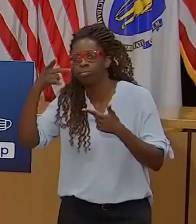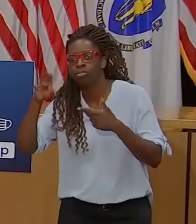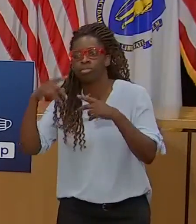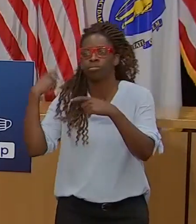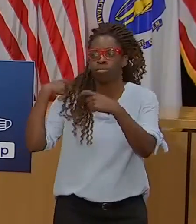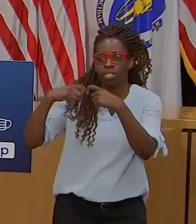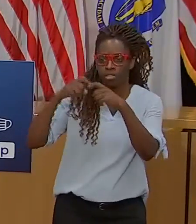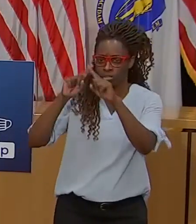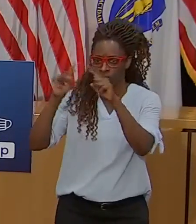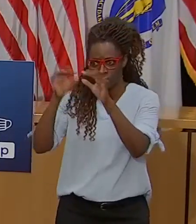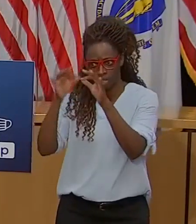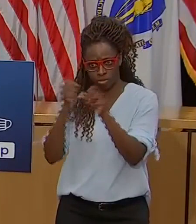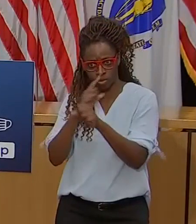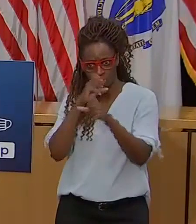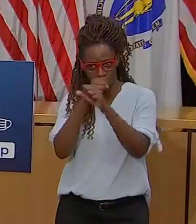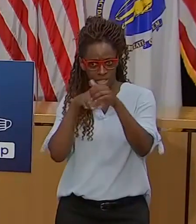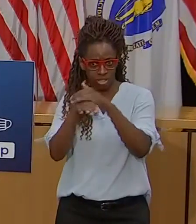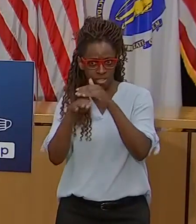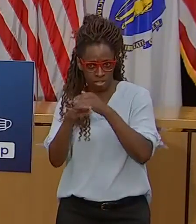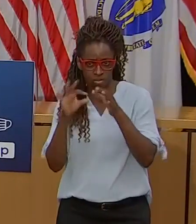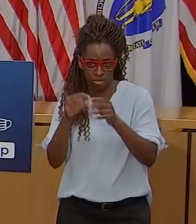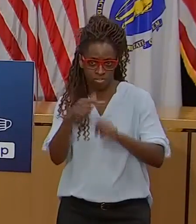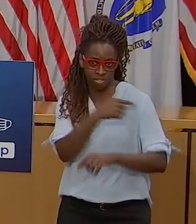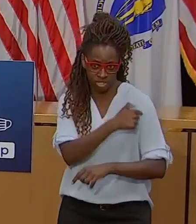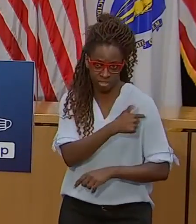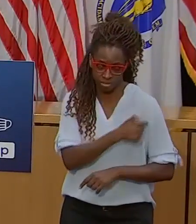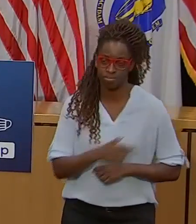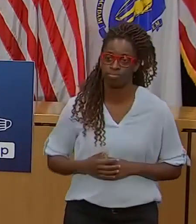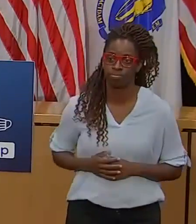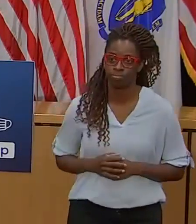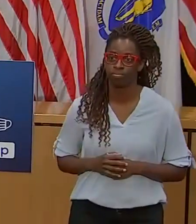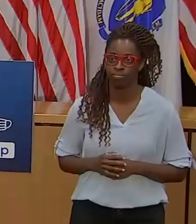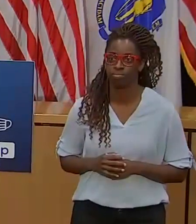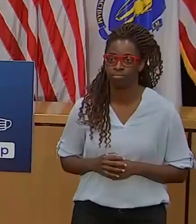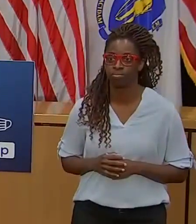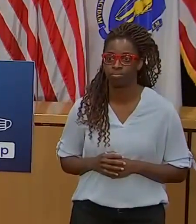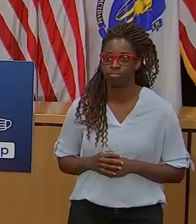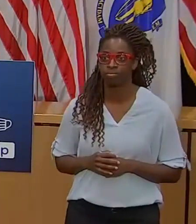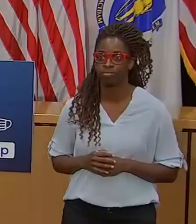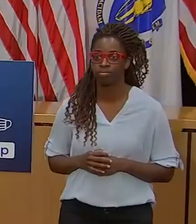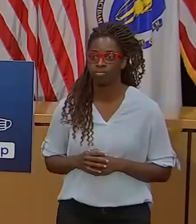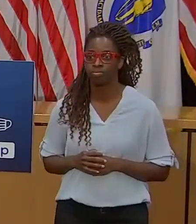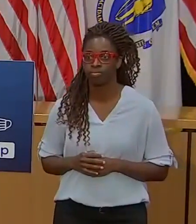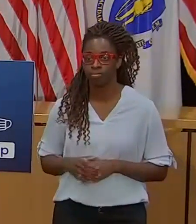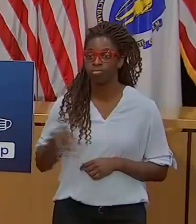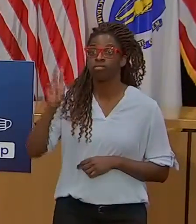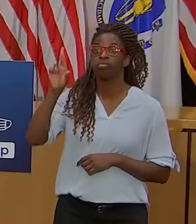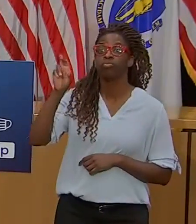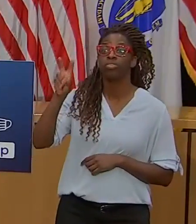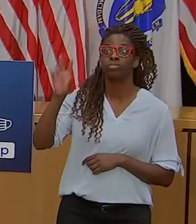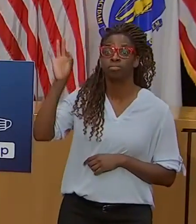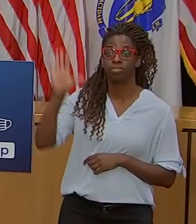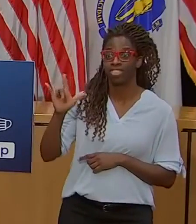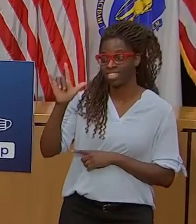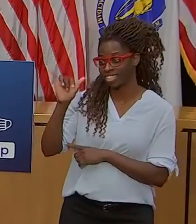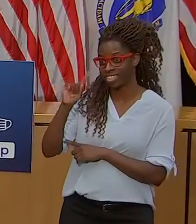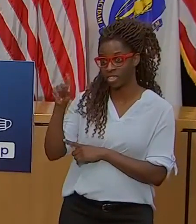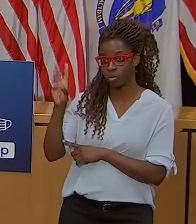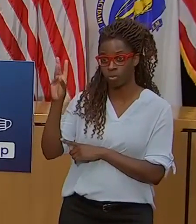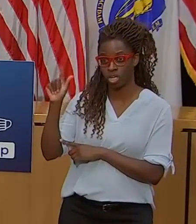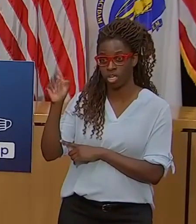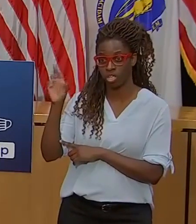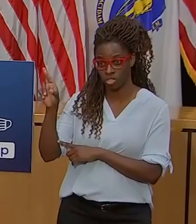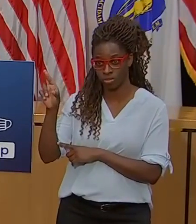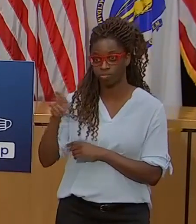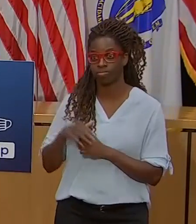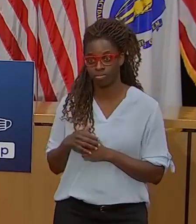this process. In a moment, Reverend Liz Walker of the Roxbury Presbyterian Church and a member of our vaccine advisory